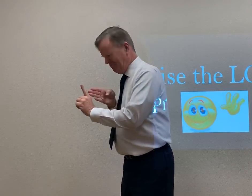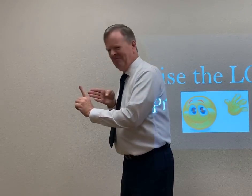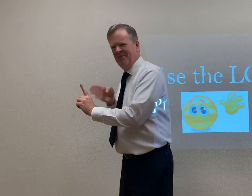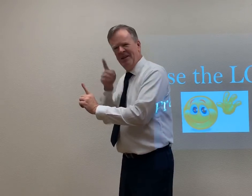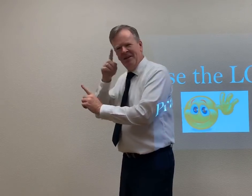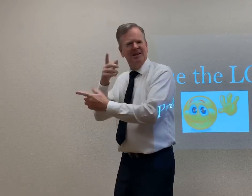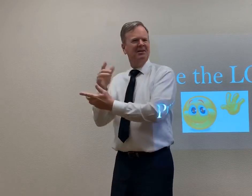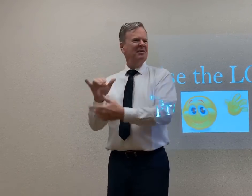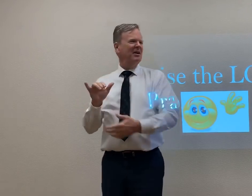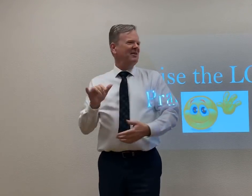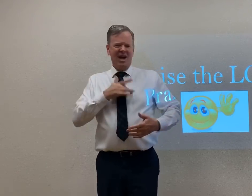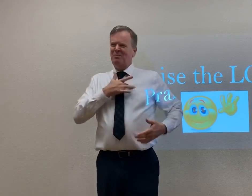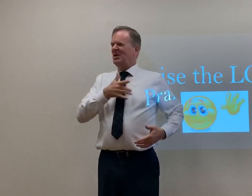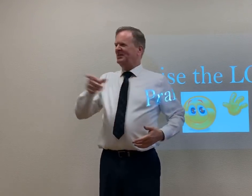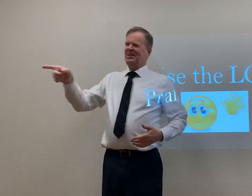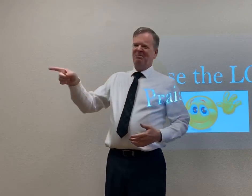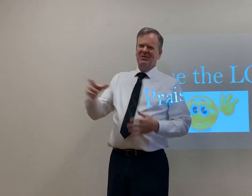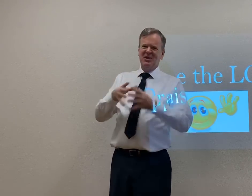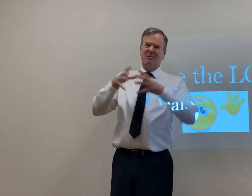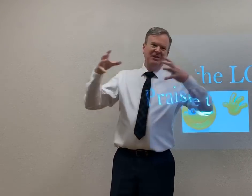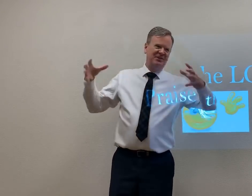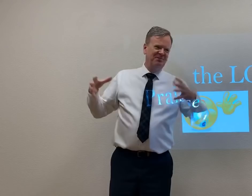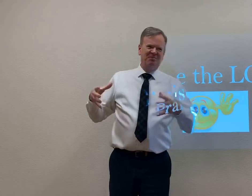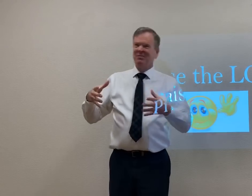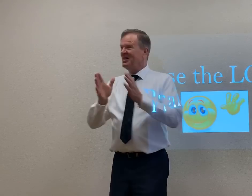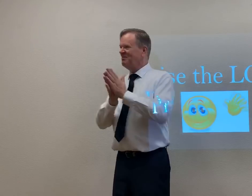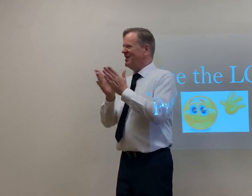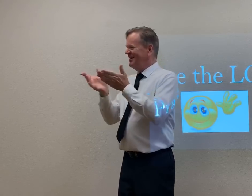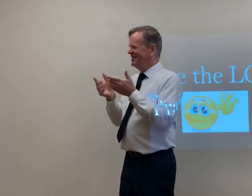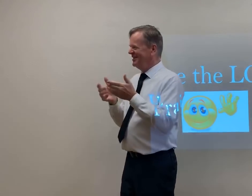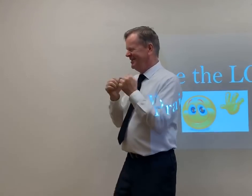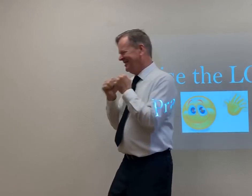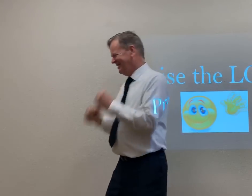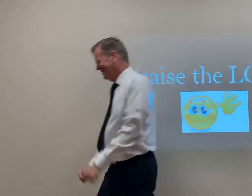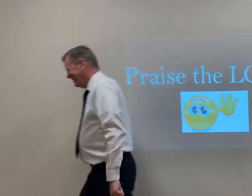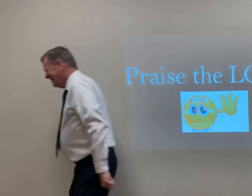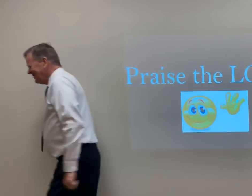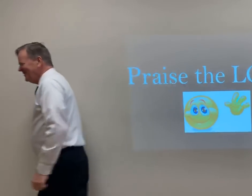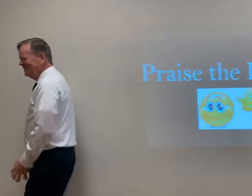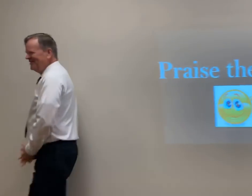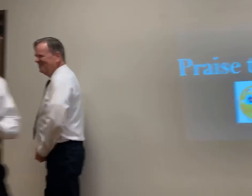I'm picking you all the time, but I appreciate it. So Brother Candu, go ahead and pray.